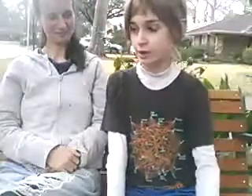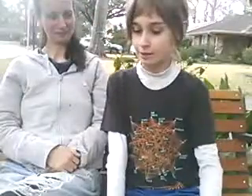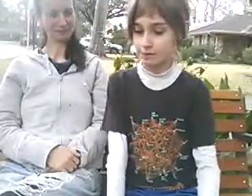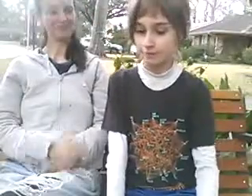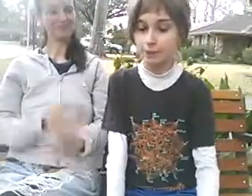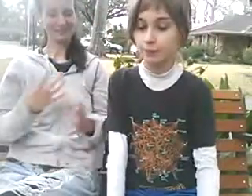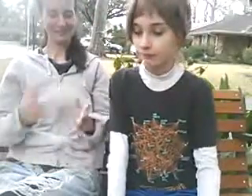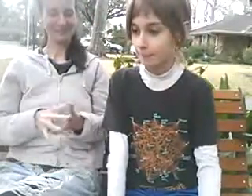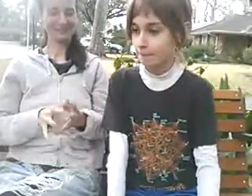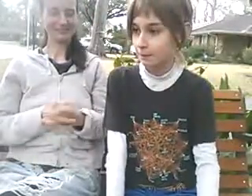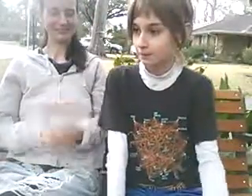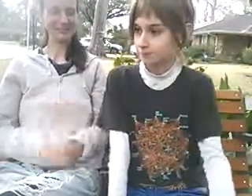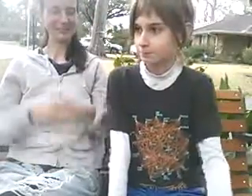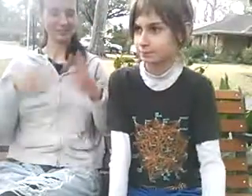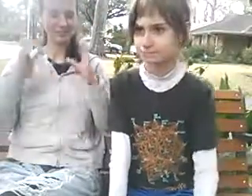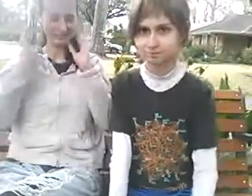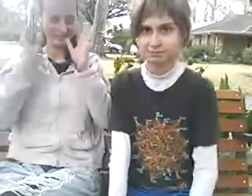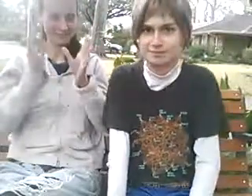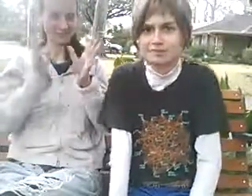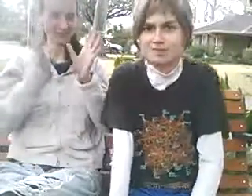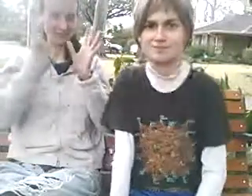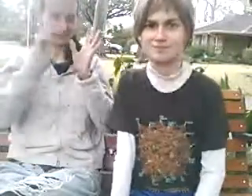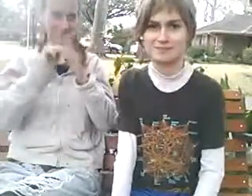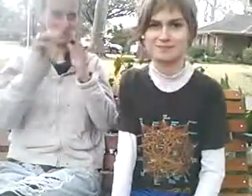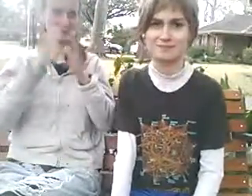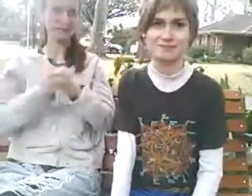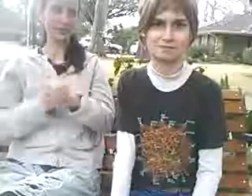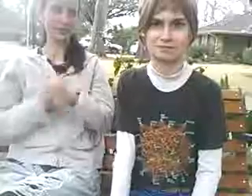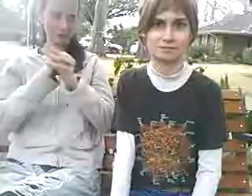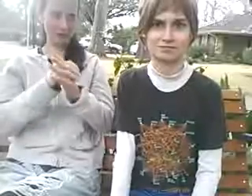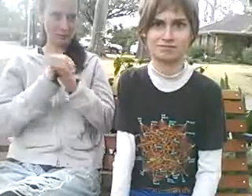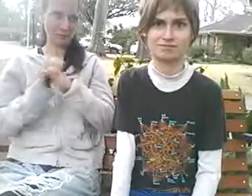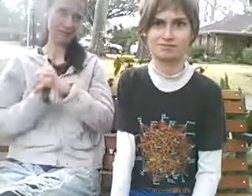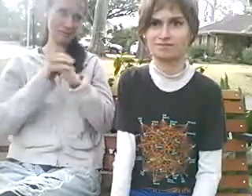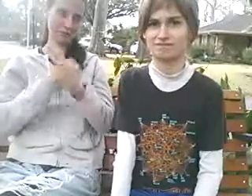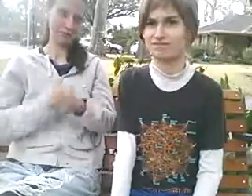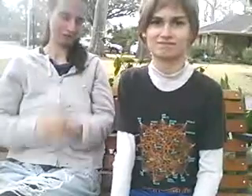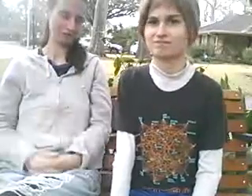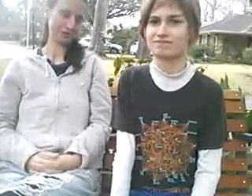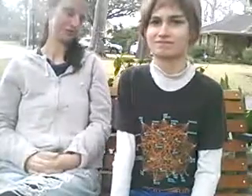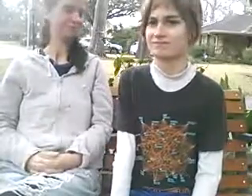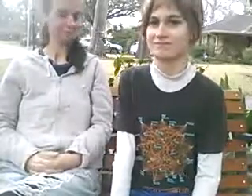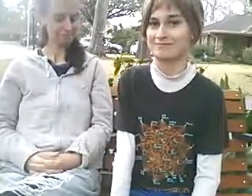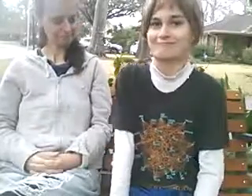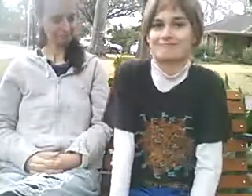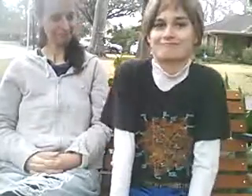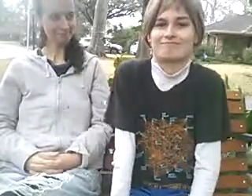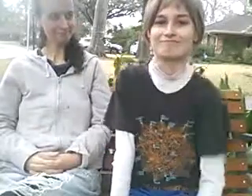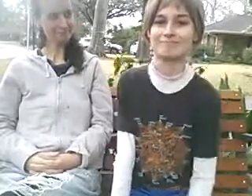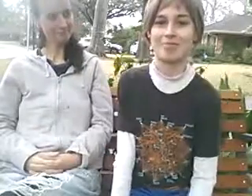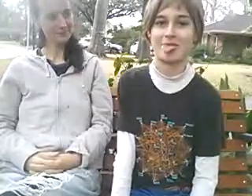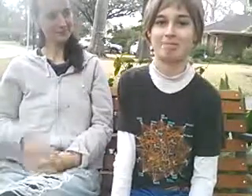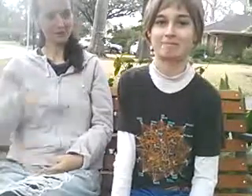up. Generally, it's associated 3 humps for the M and 2 humps for the N when you're doing cursive. And so for